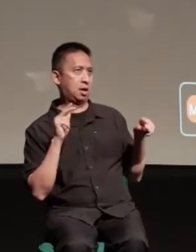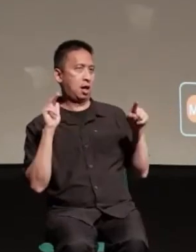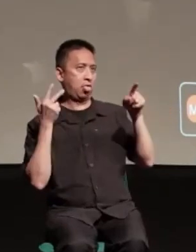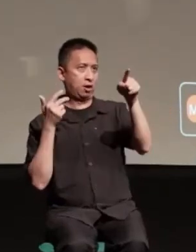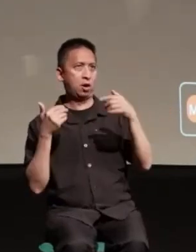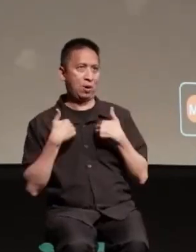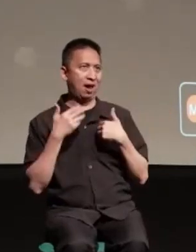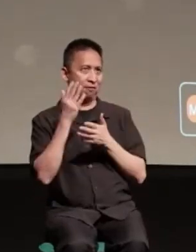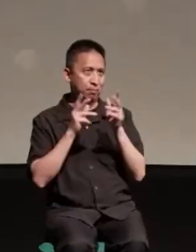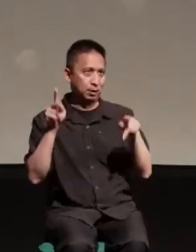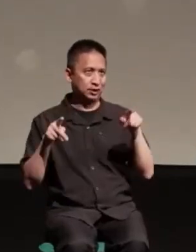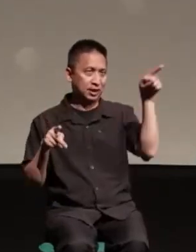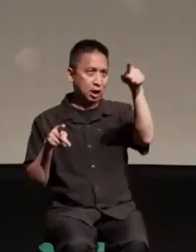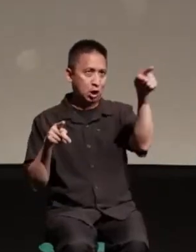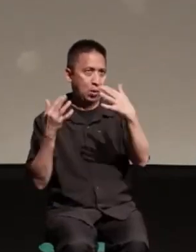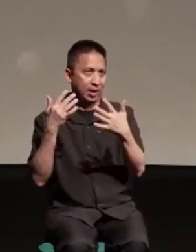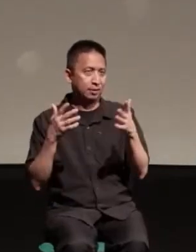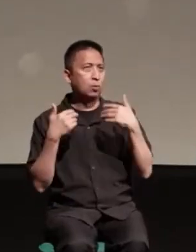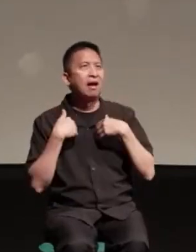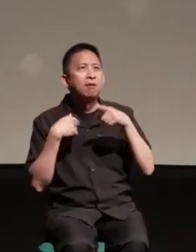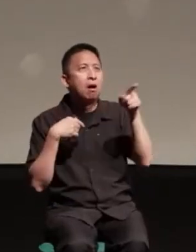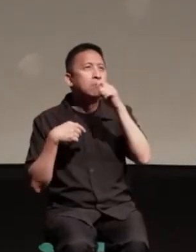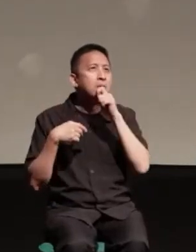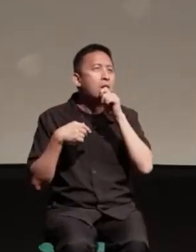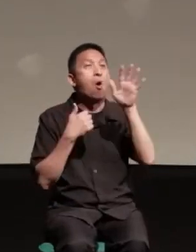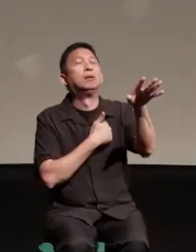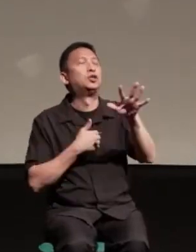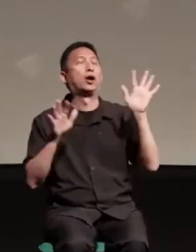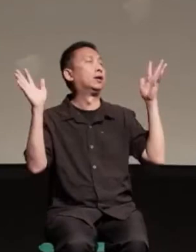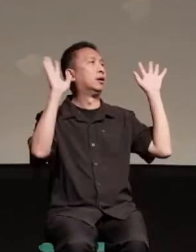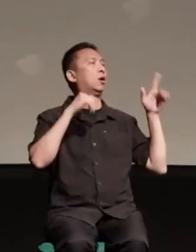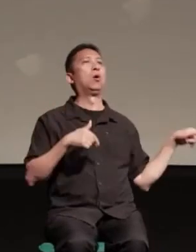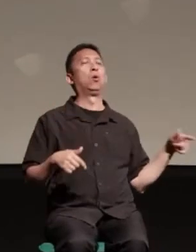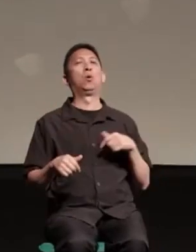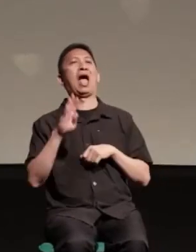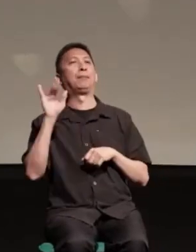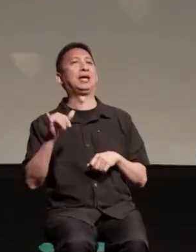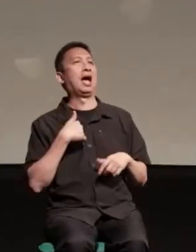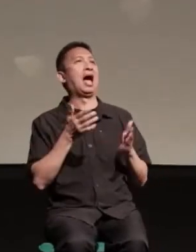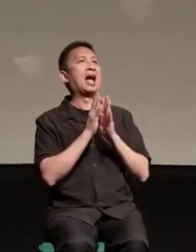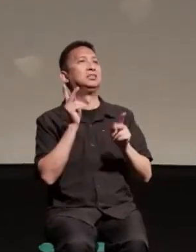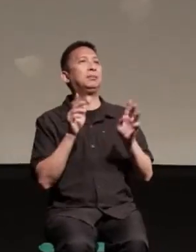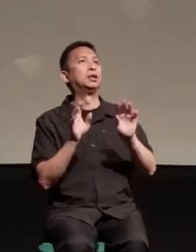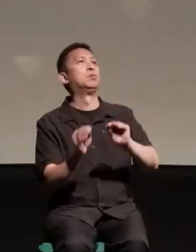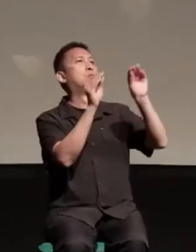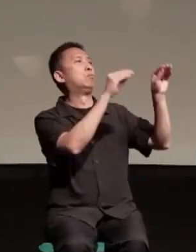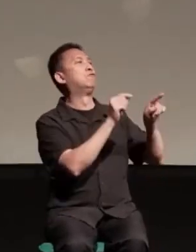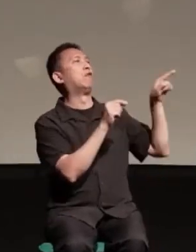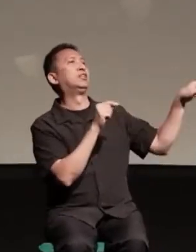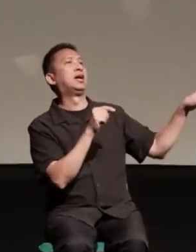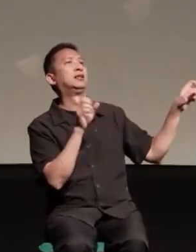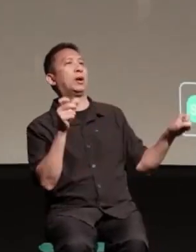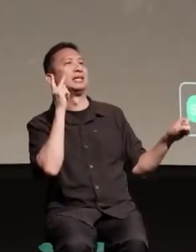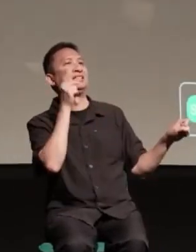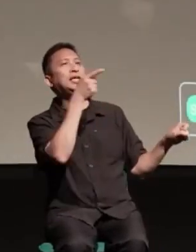microphone. Sorry. Great, yes. So I had asked earlier for everybody to be on that side of the room, so I didn't see you,